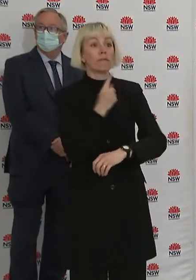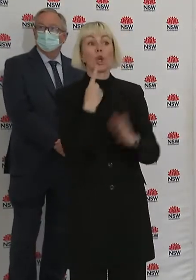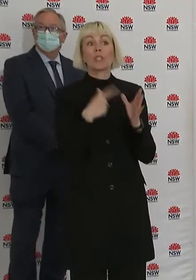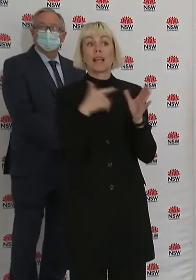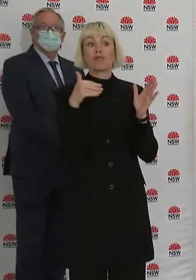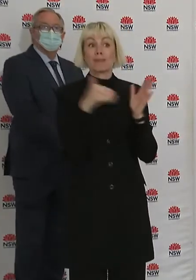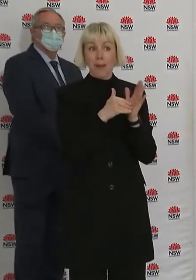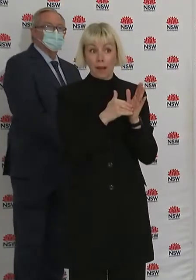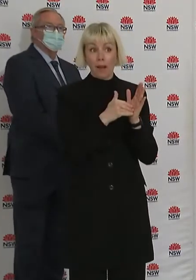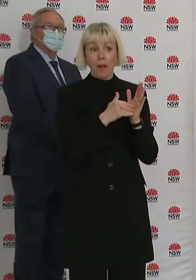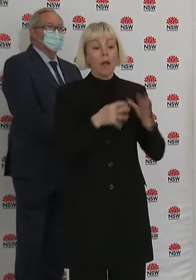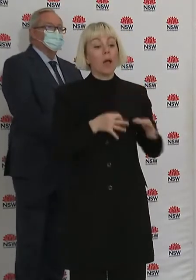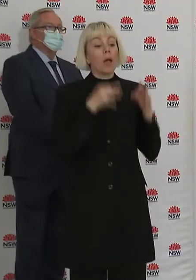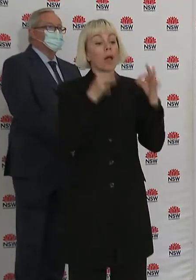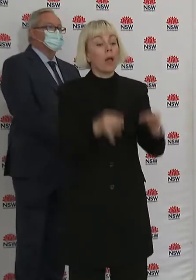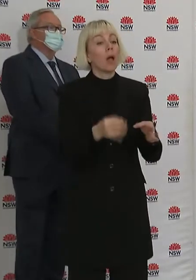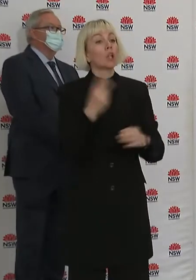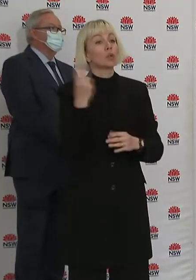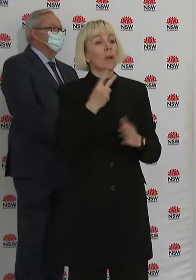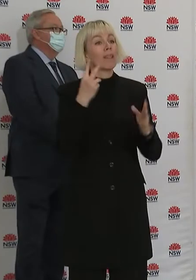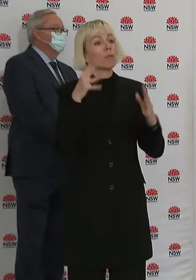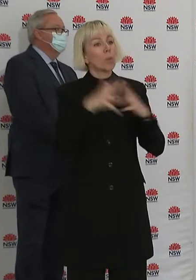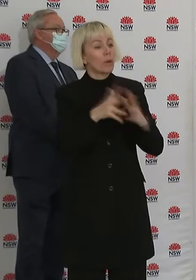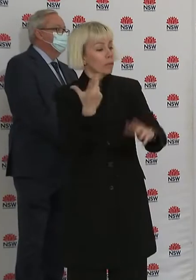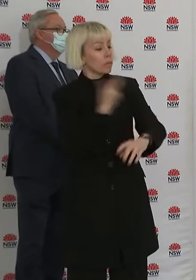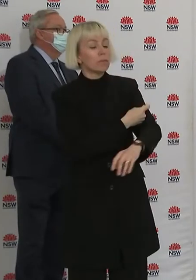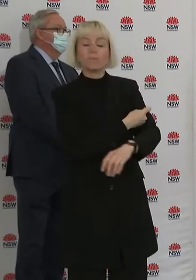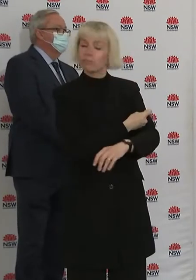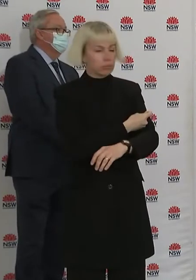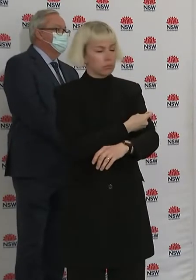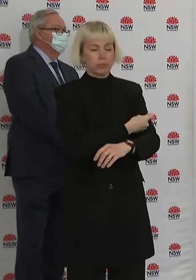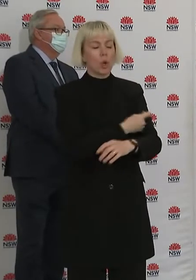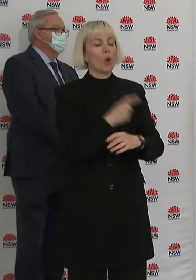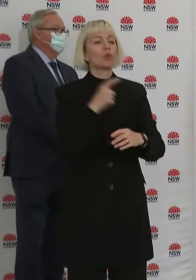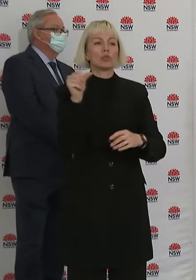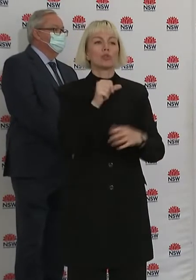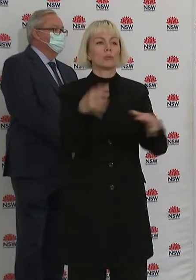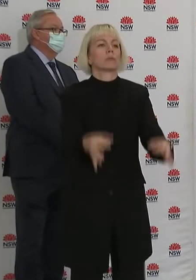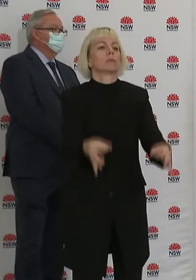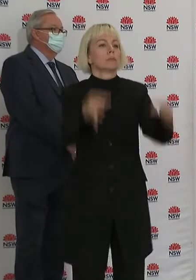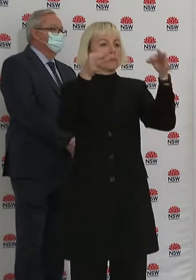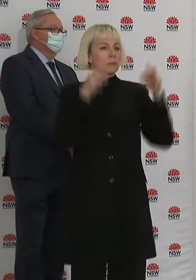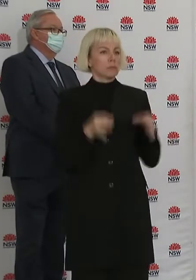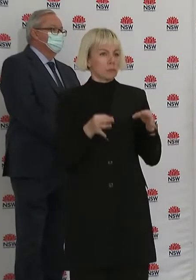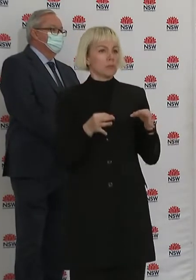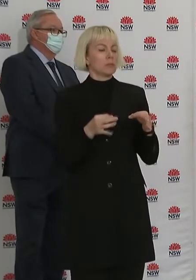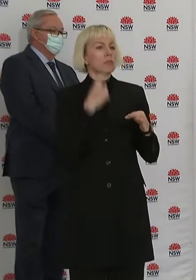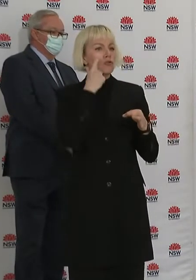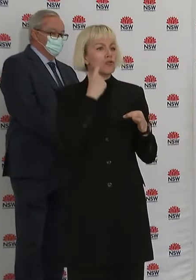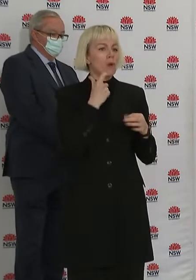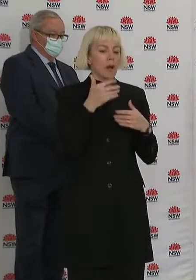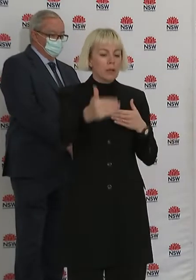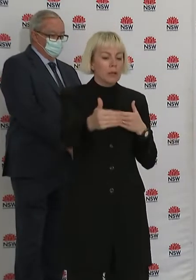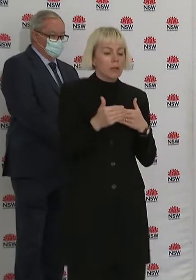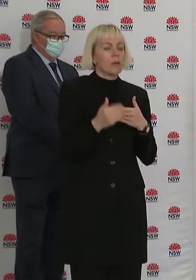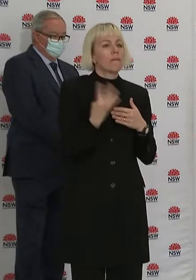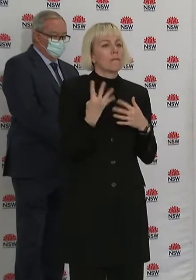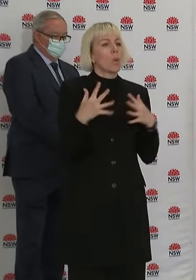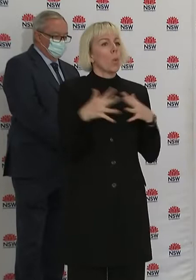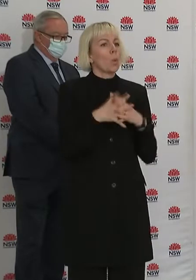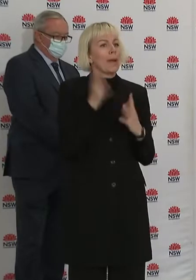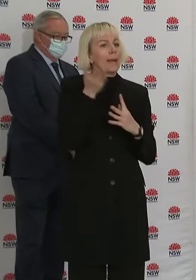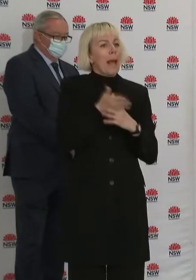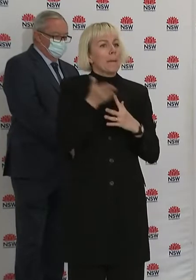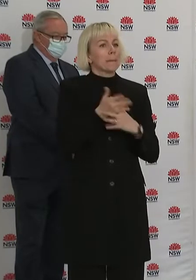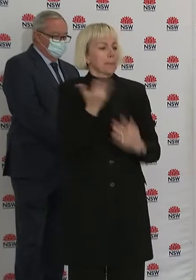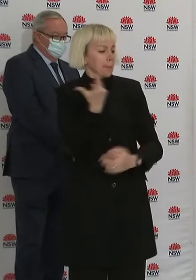And that's because, notwithstanding you may need a booster shot, what I want is people to be maximally protected at this present time.